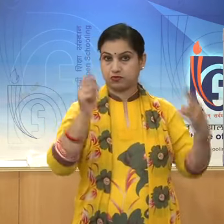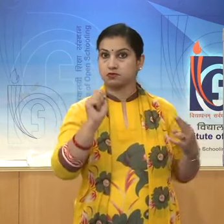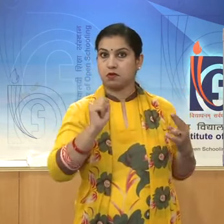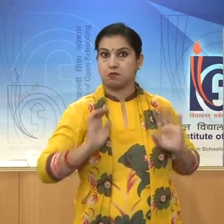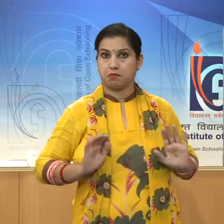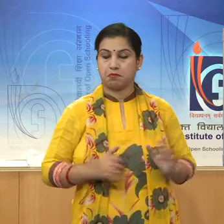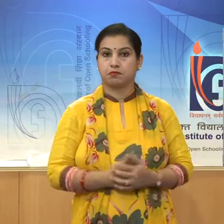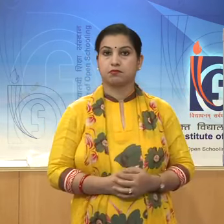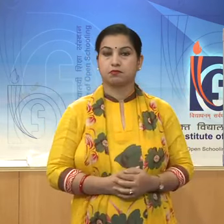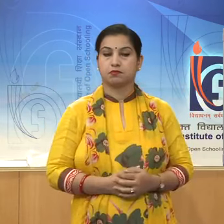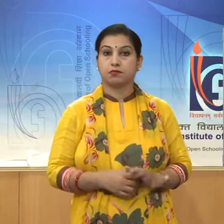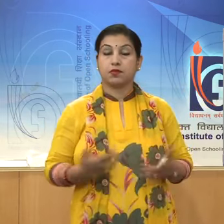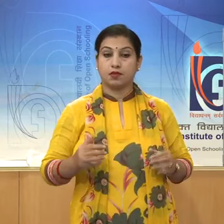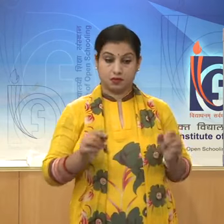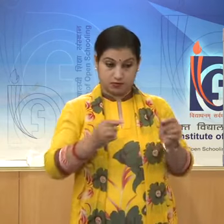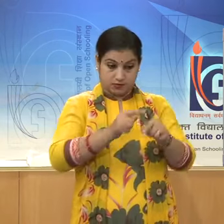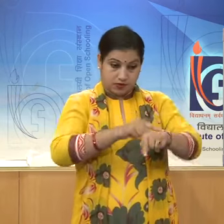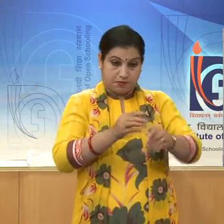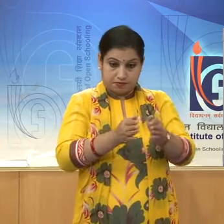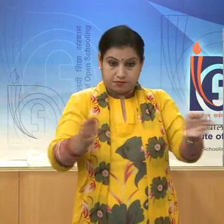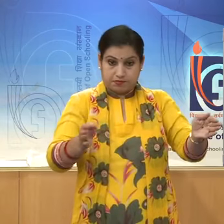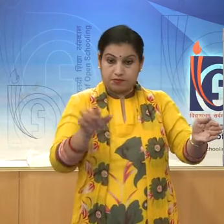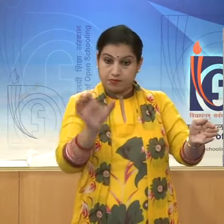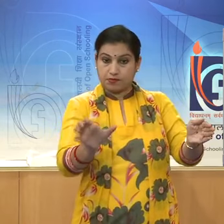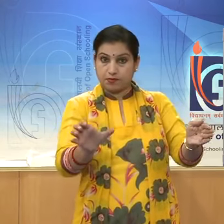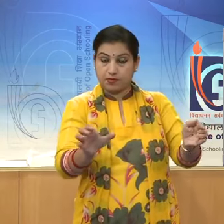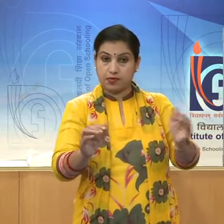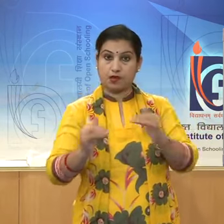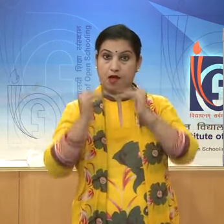work of High Renaissance by